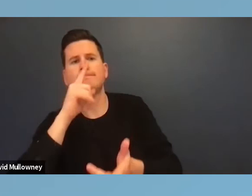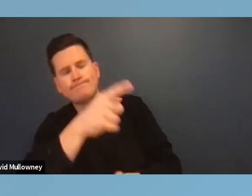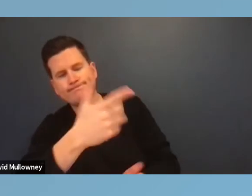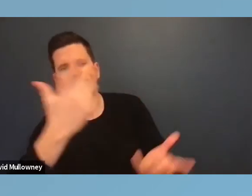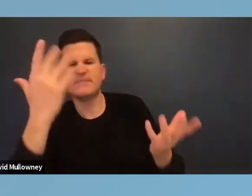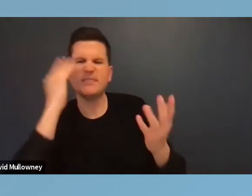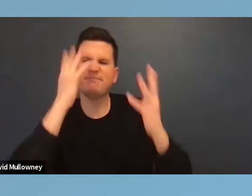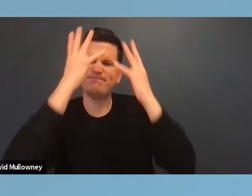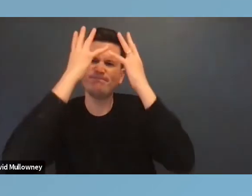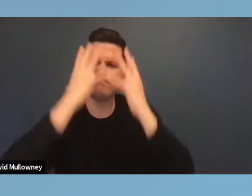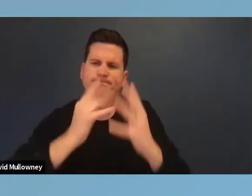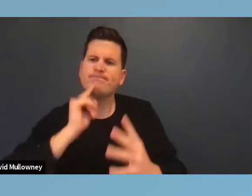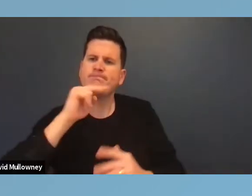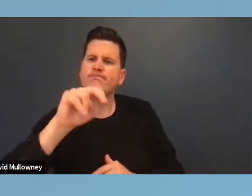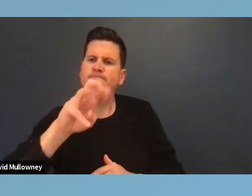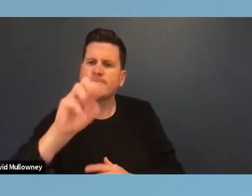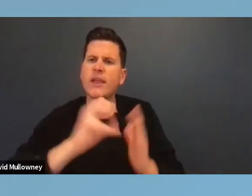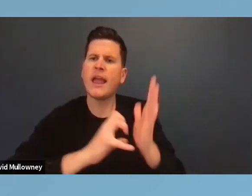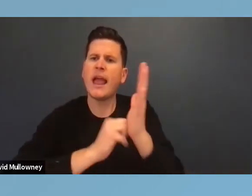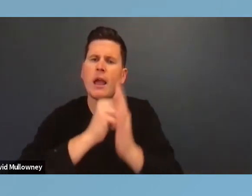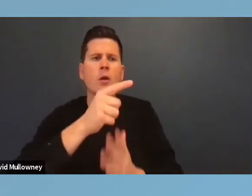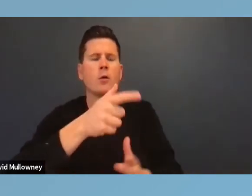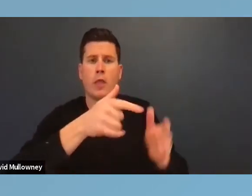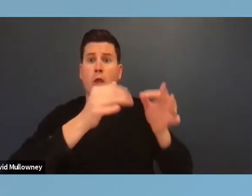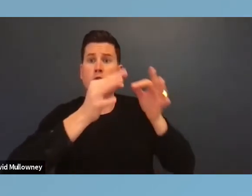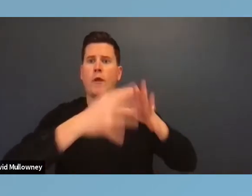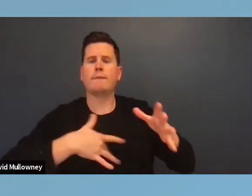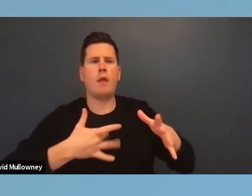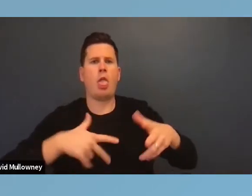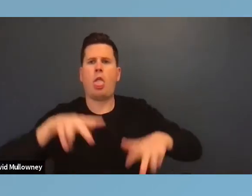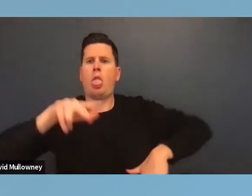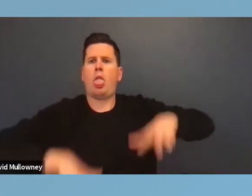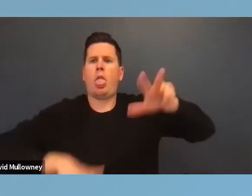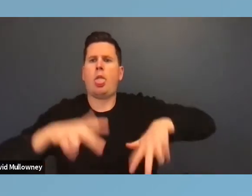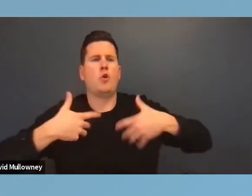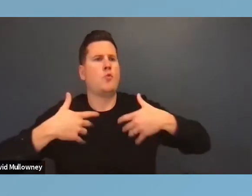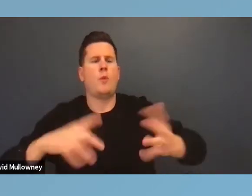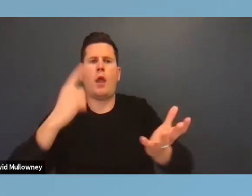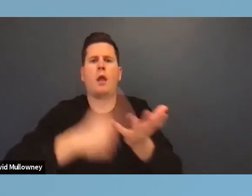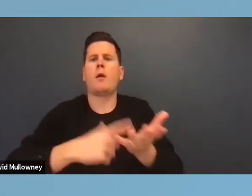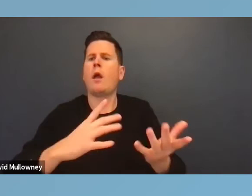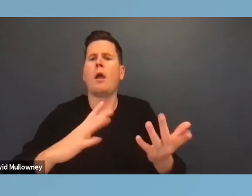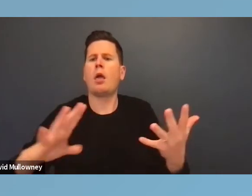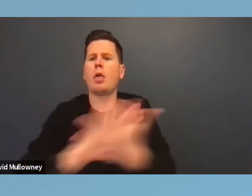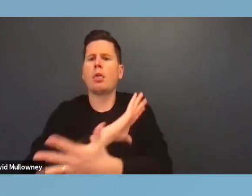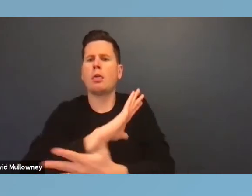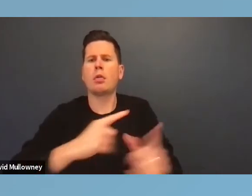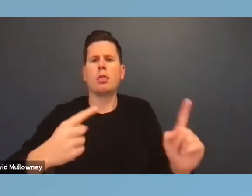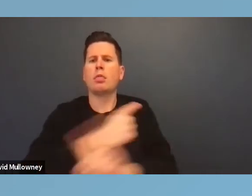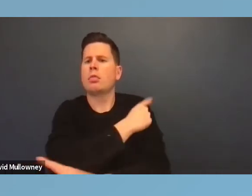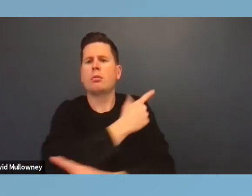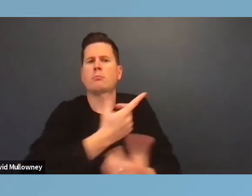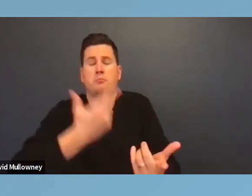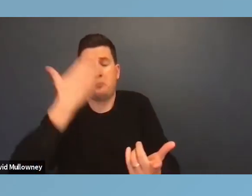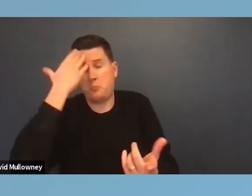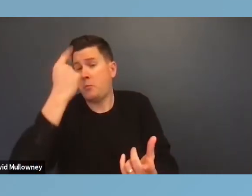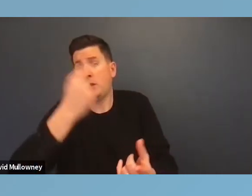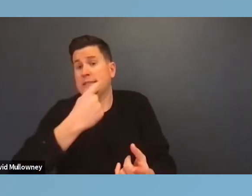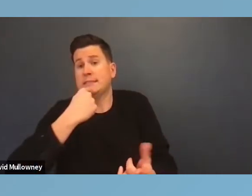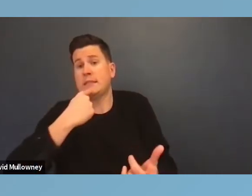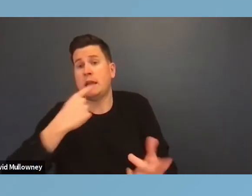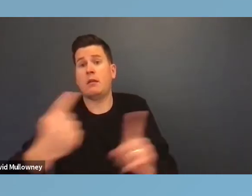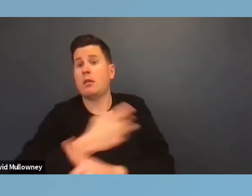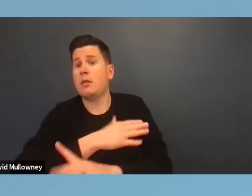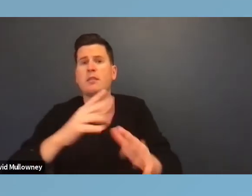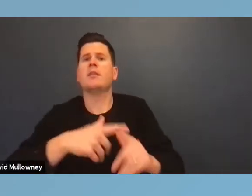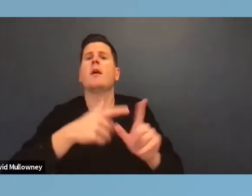not certified. And the doctor said, I have some sad news, you have cancer. And the interpreter didn't want to tell the